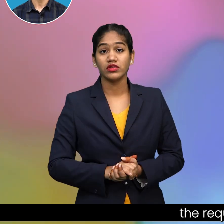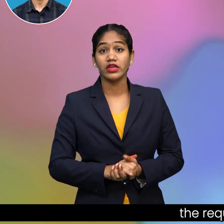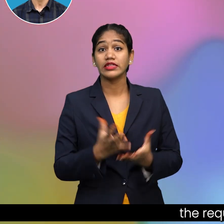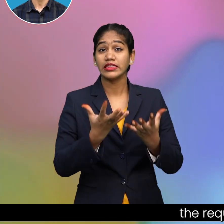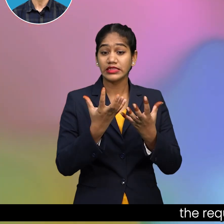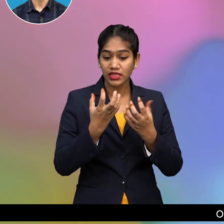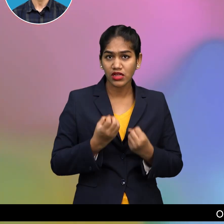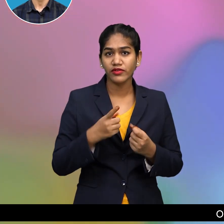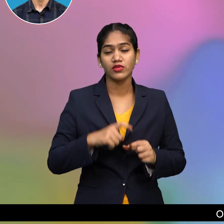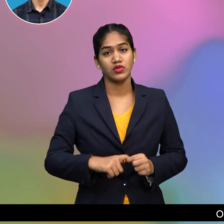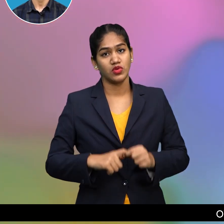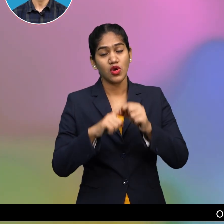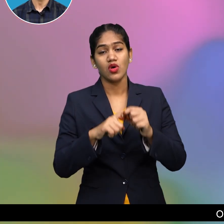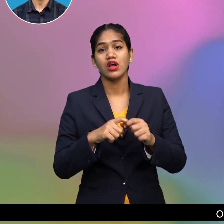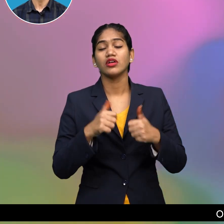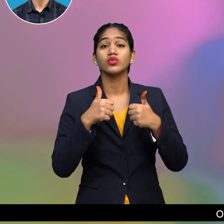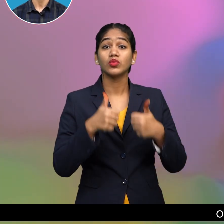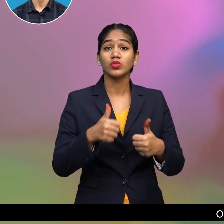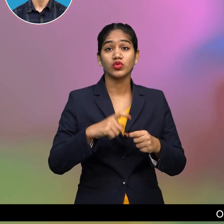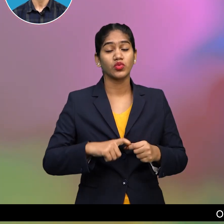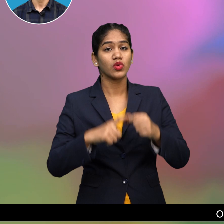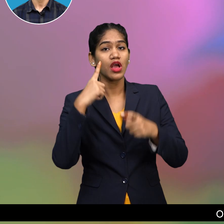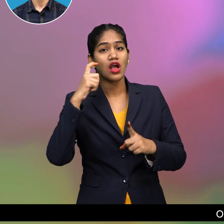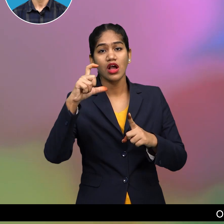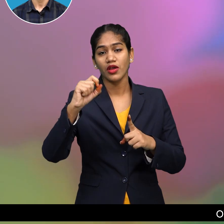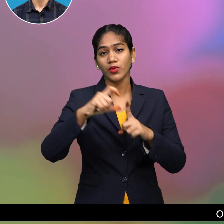the required quantity of iodine.